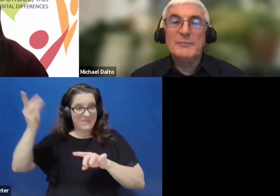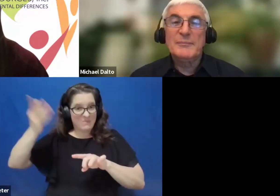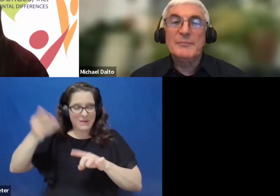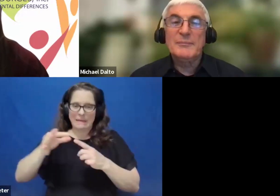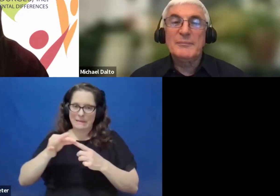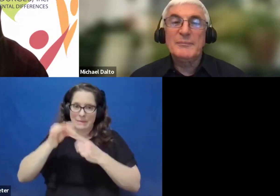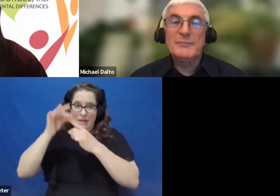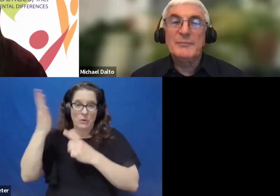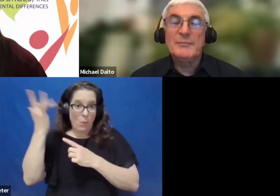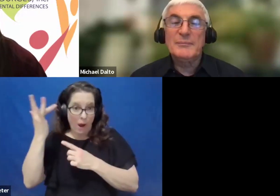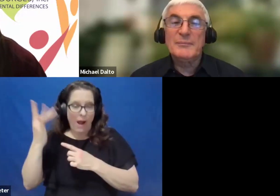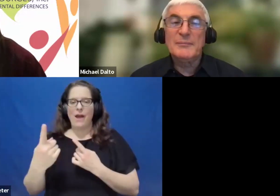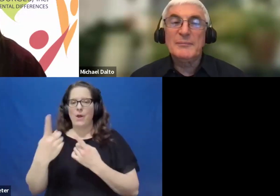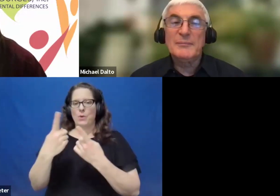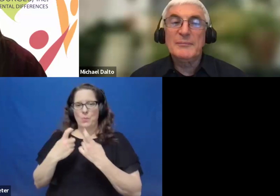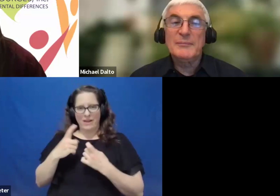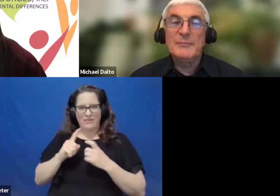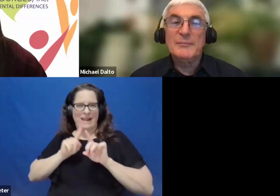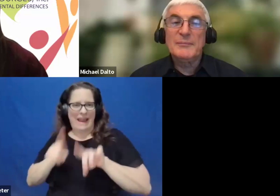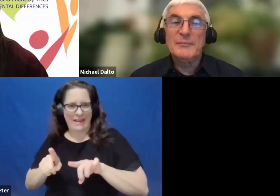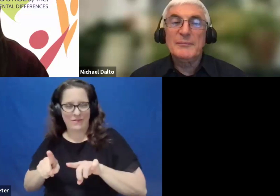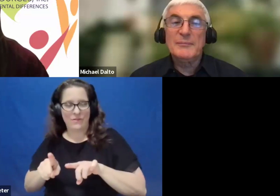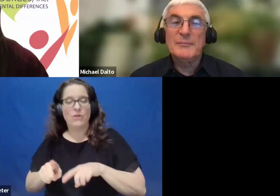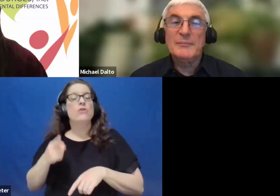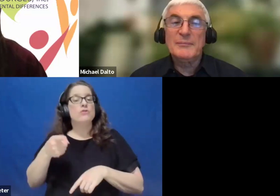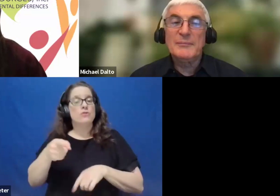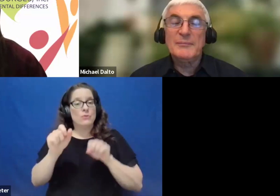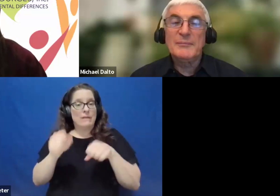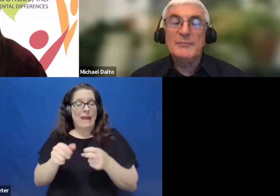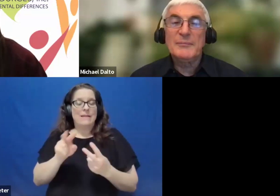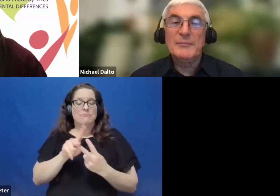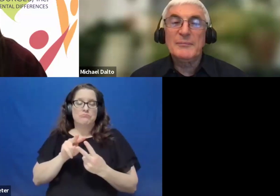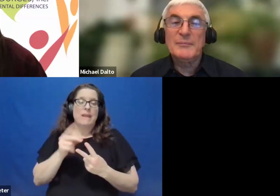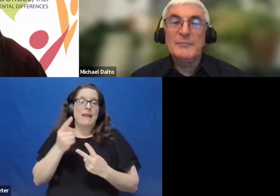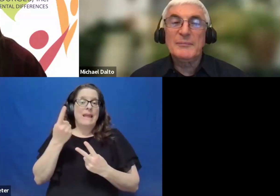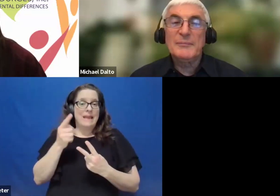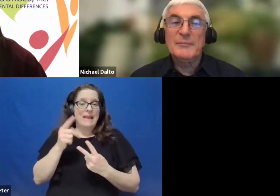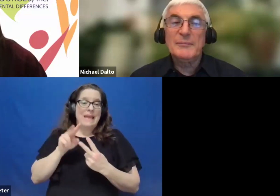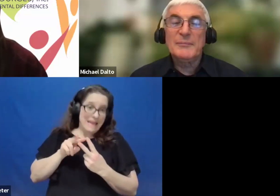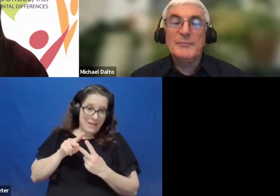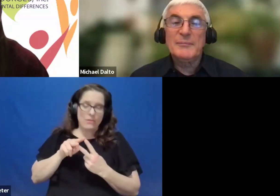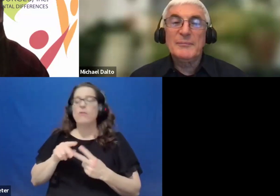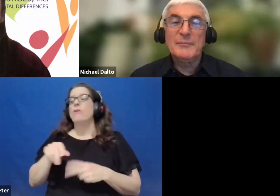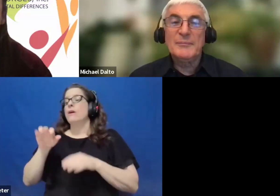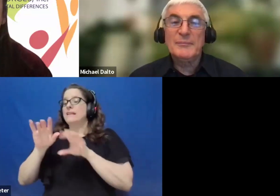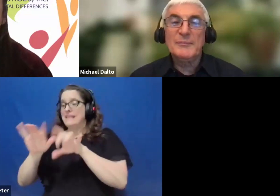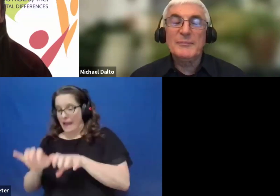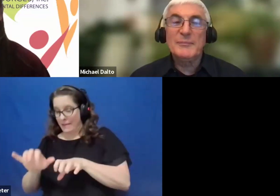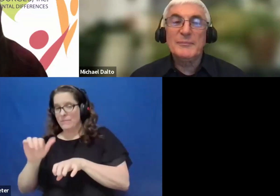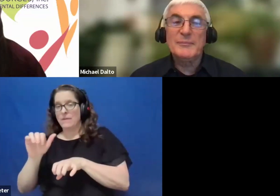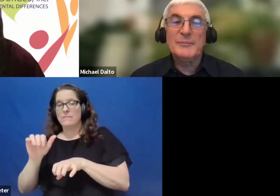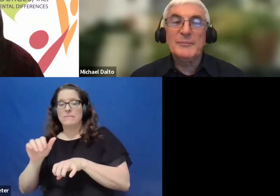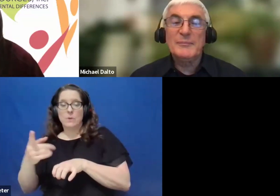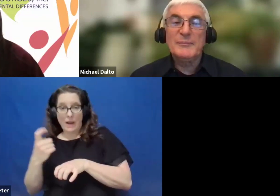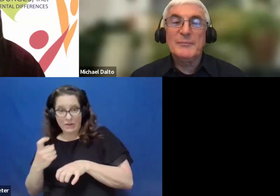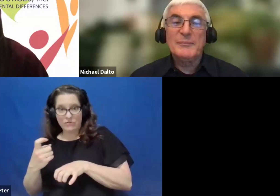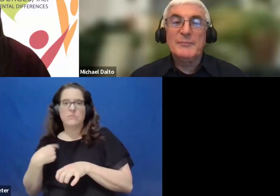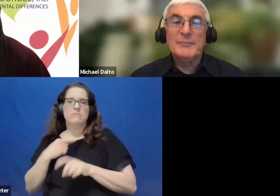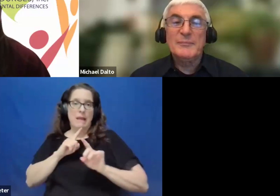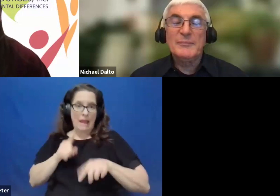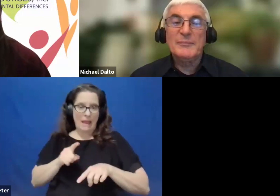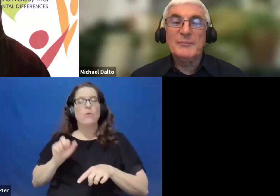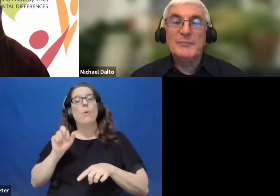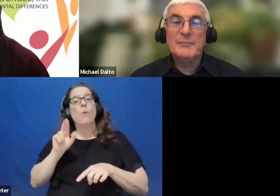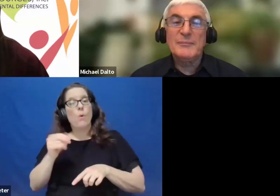hand and I will open your mic so you can speak. Click Show Captions to see the captions for the webinar.